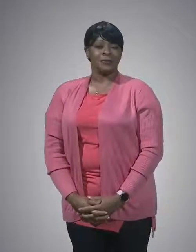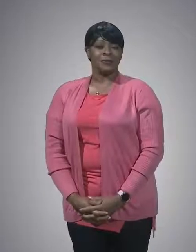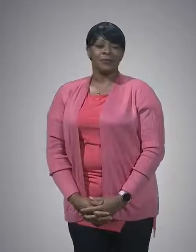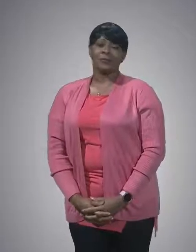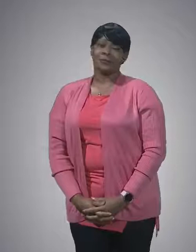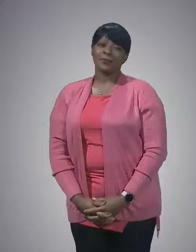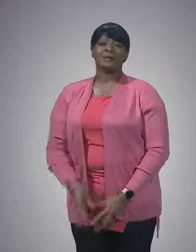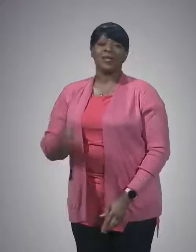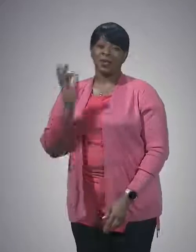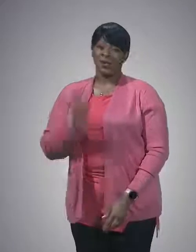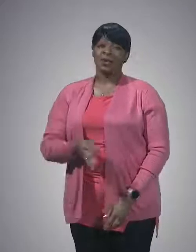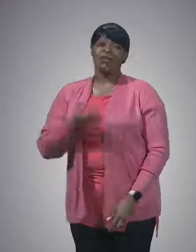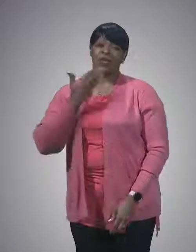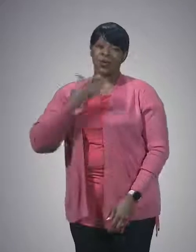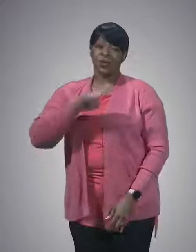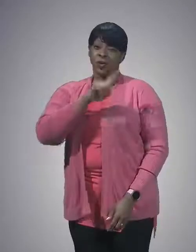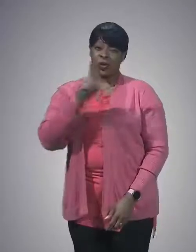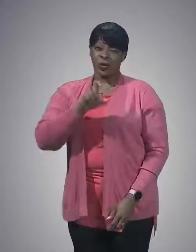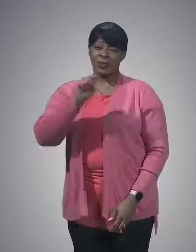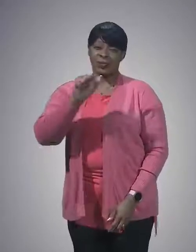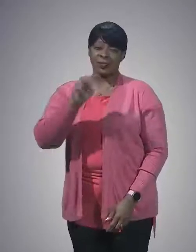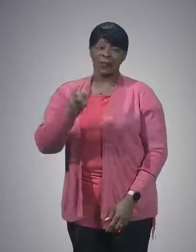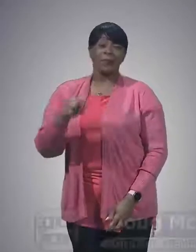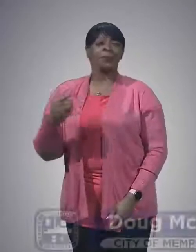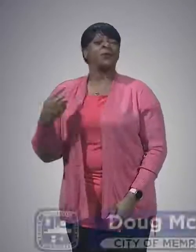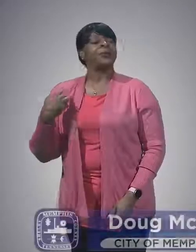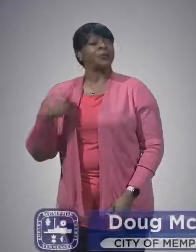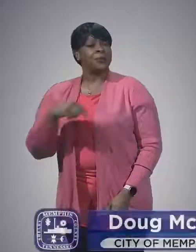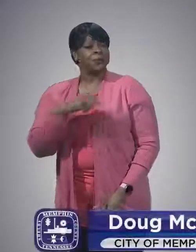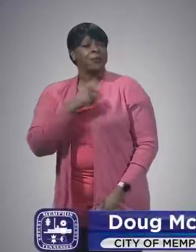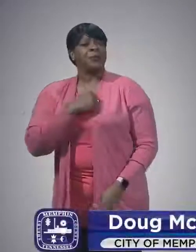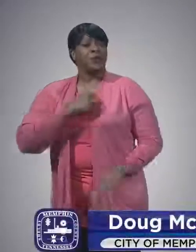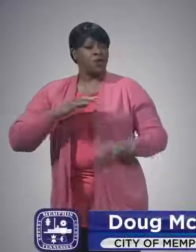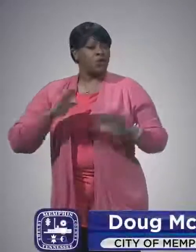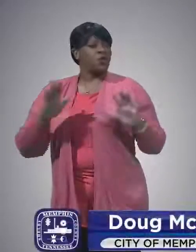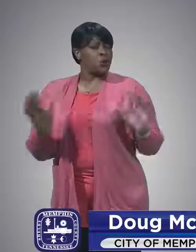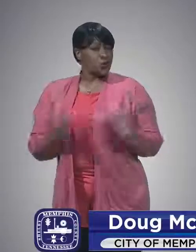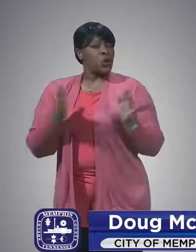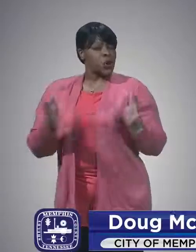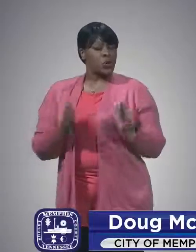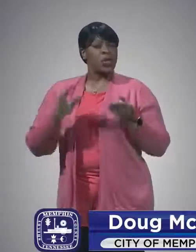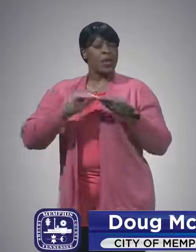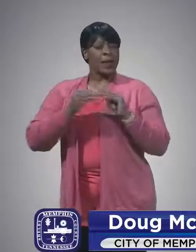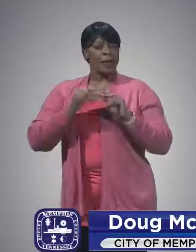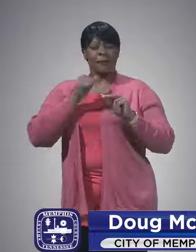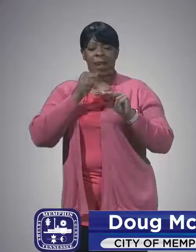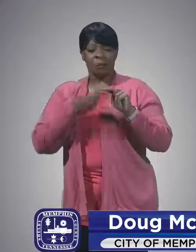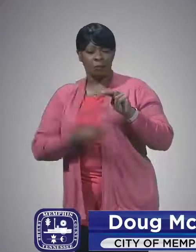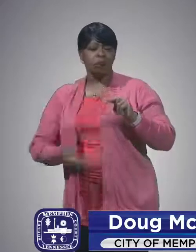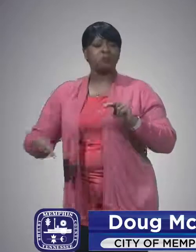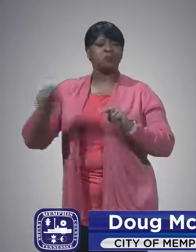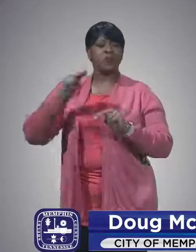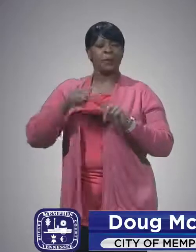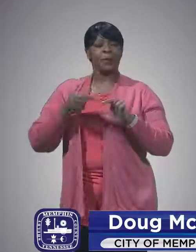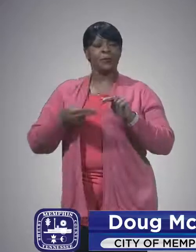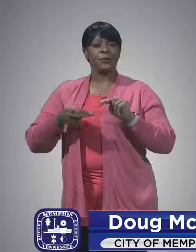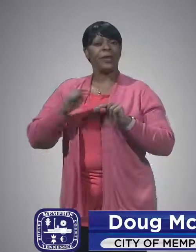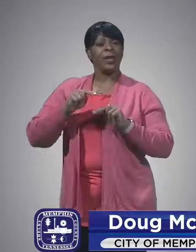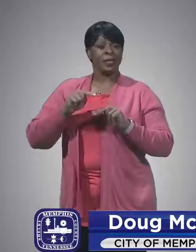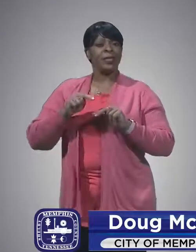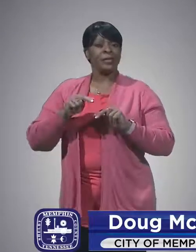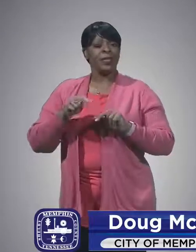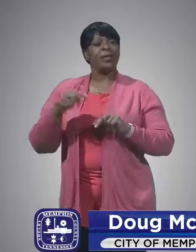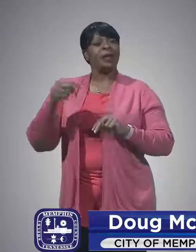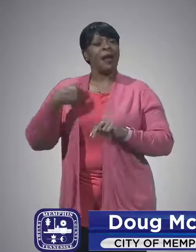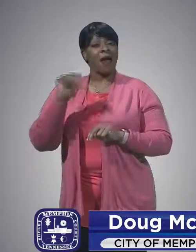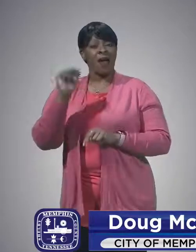Well, it's definitely a good question, Sam, and we are encouraged that the numbers haven't gone up dramatically, but neither has our